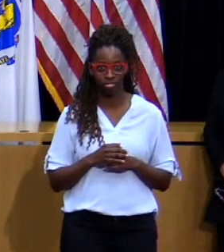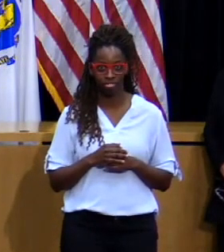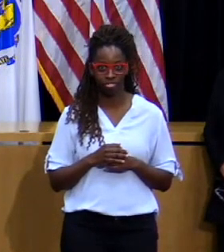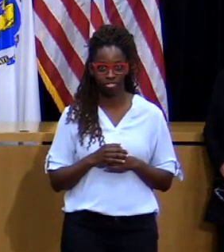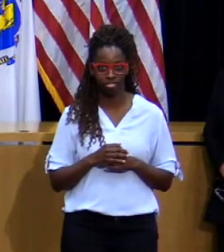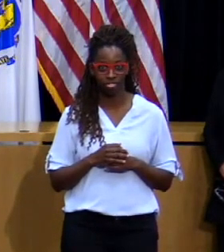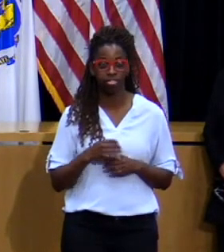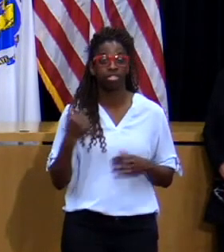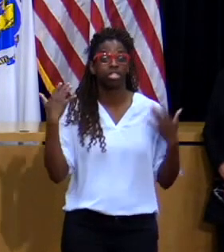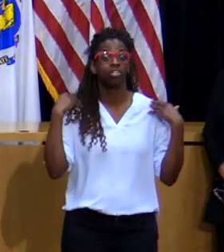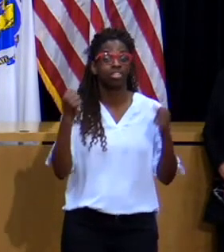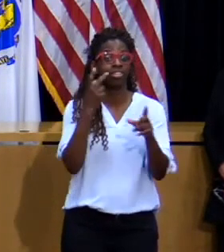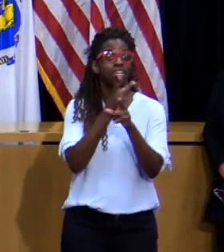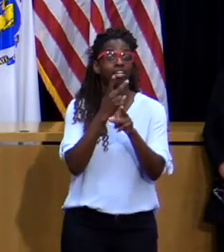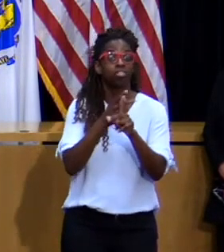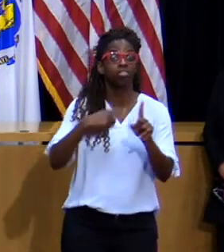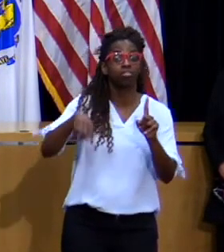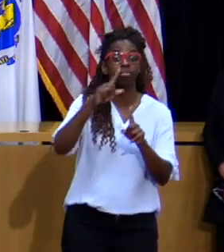work